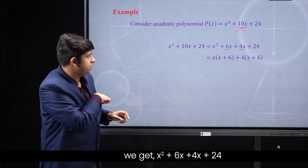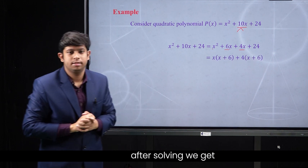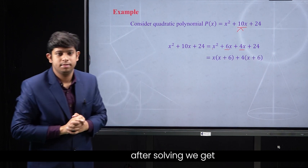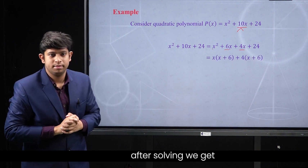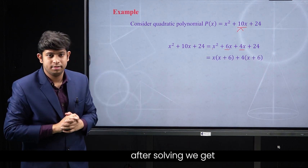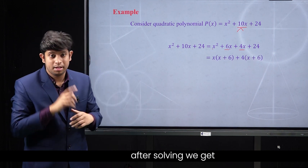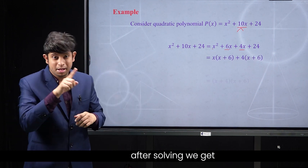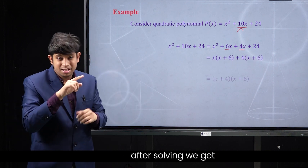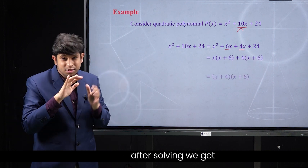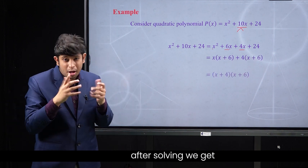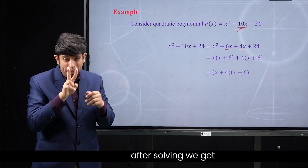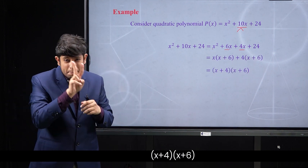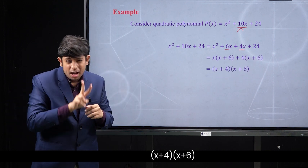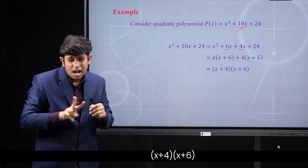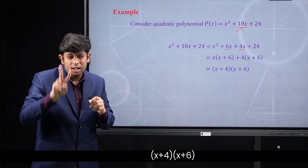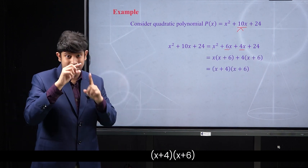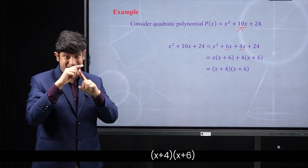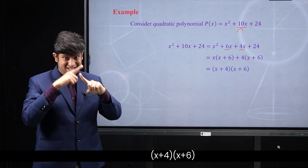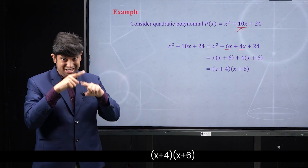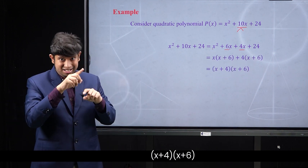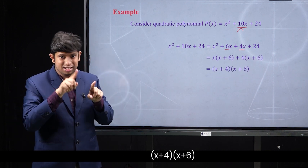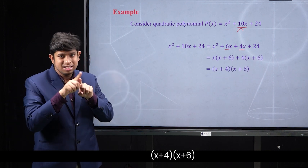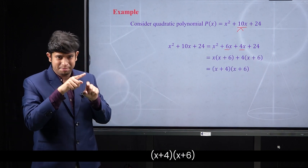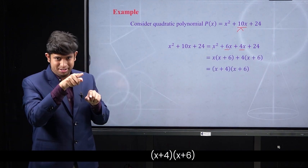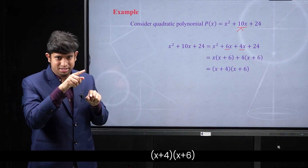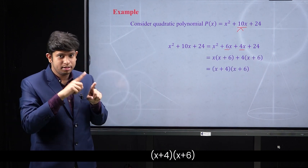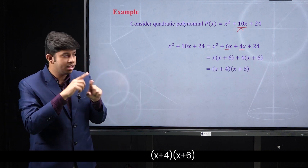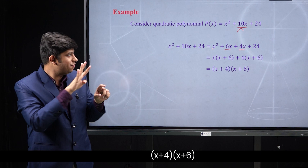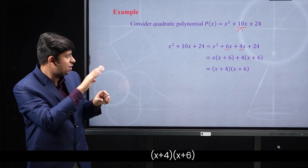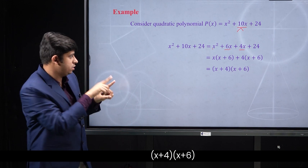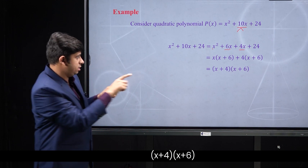After solving, we get x plus 4 into x plus 6.